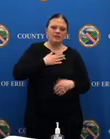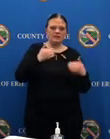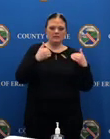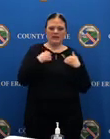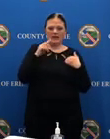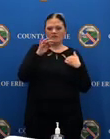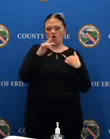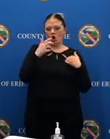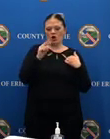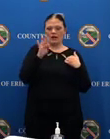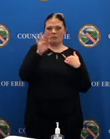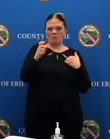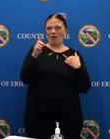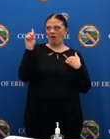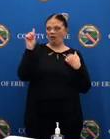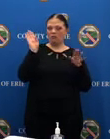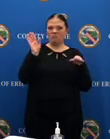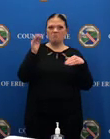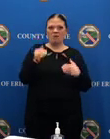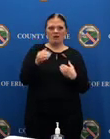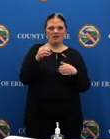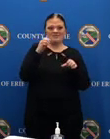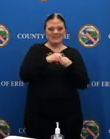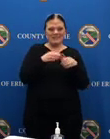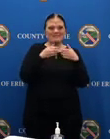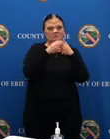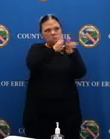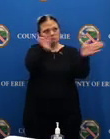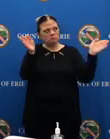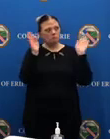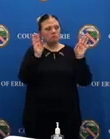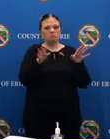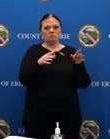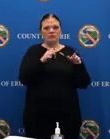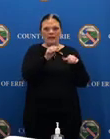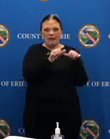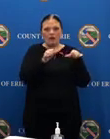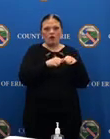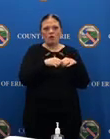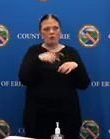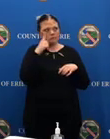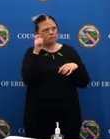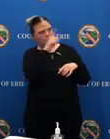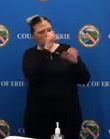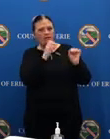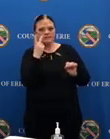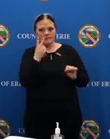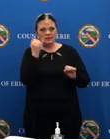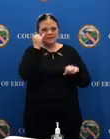box in a public area where everybody can see it, because we can save their lives. And if it's empty,